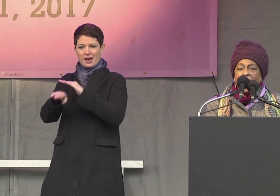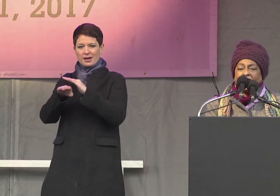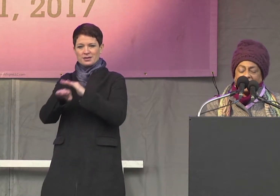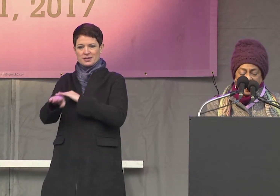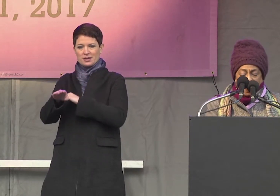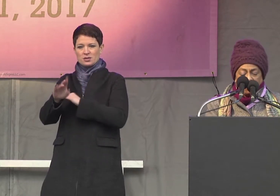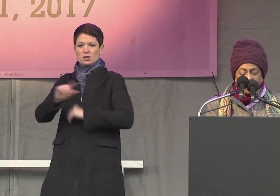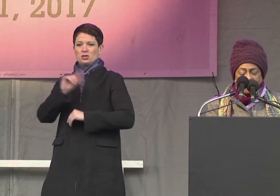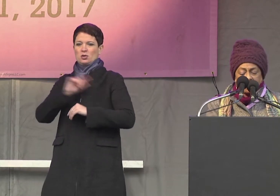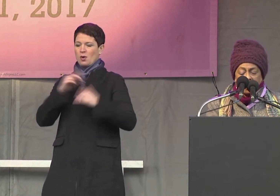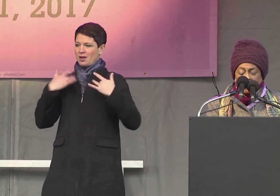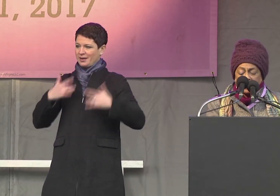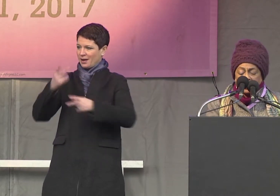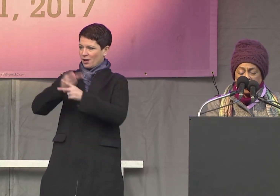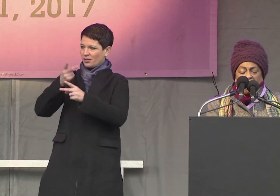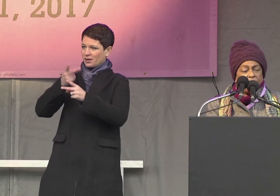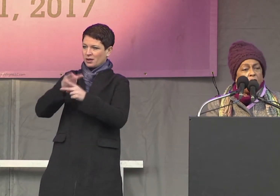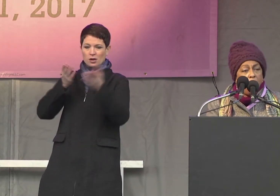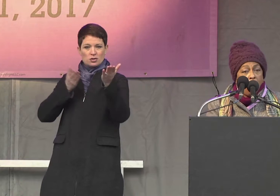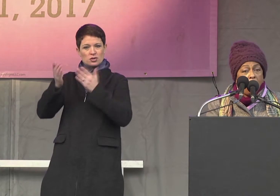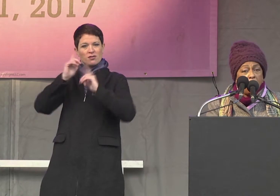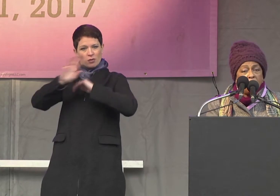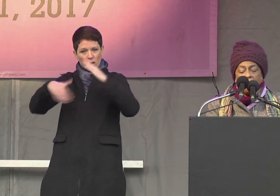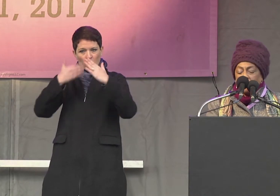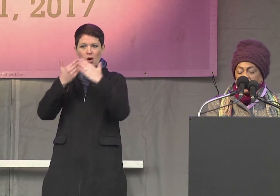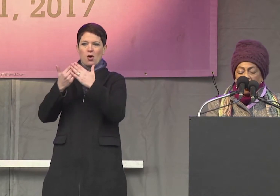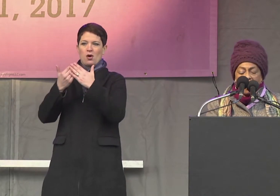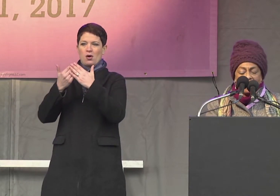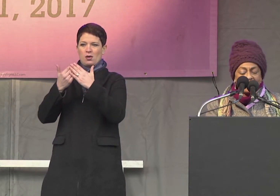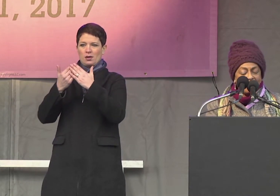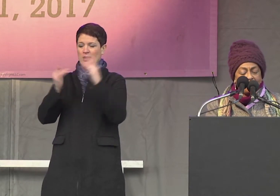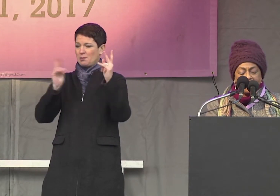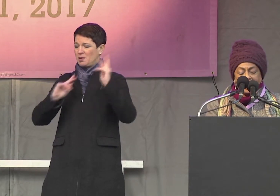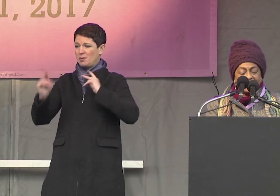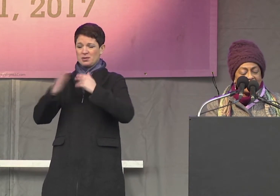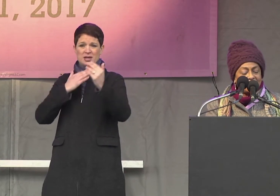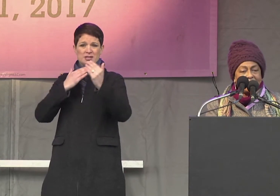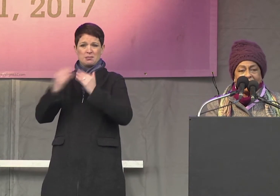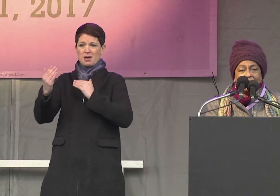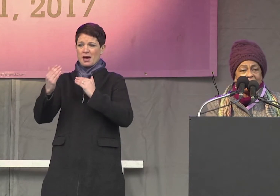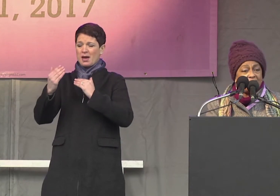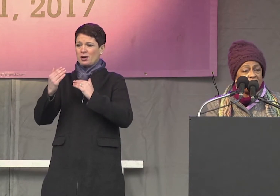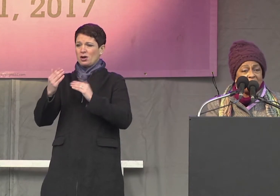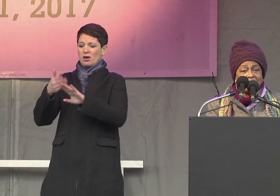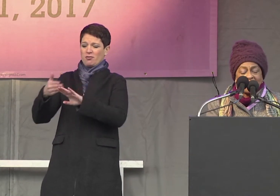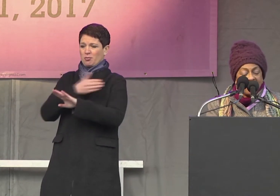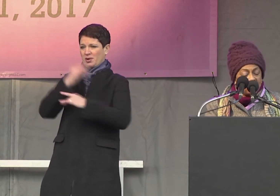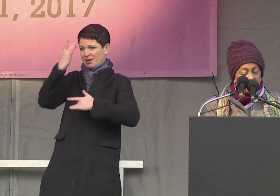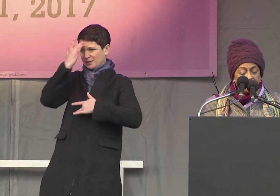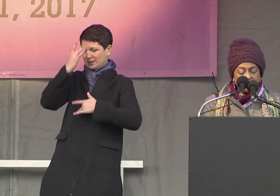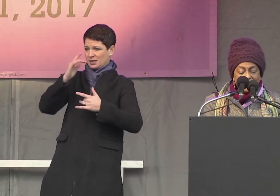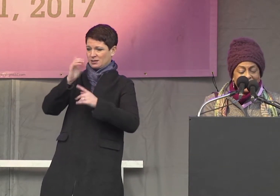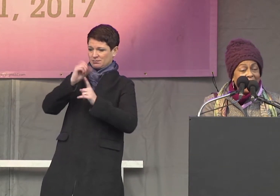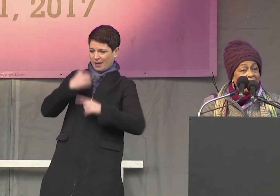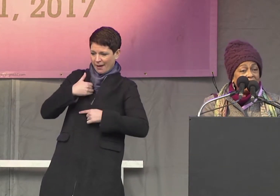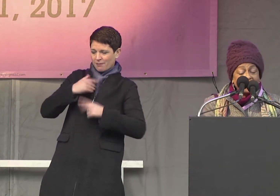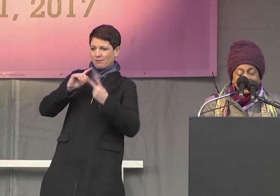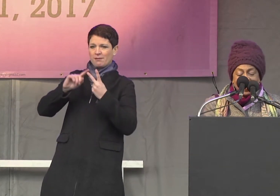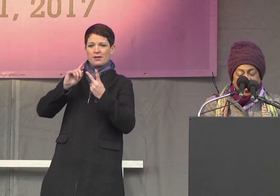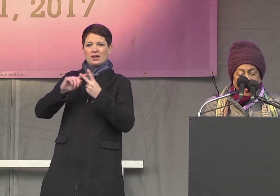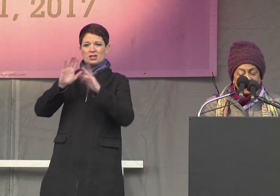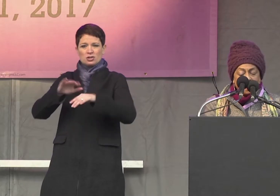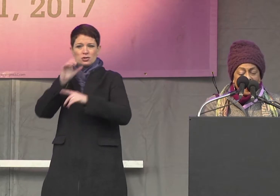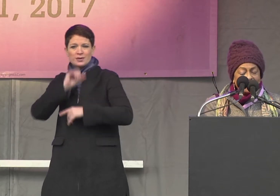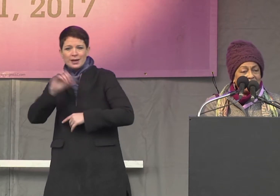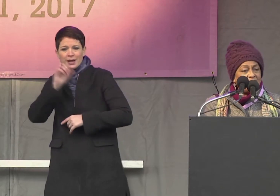to quality health care services for all, regardless of pre-existing conditions, children's